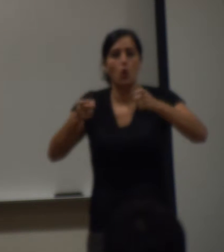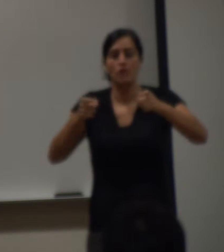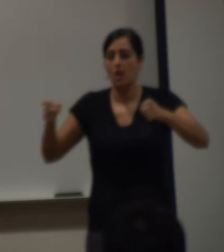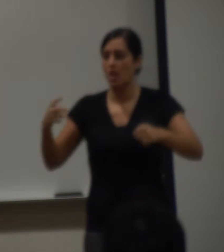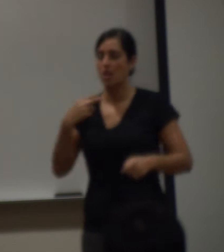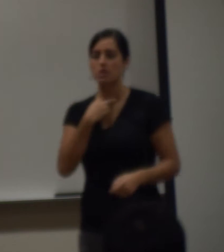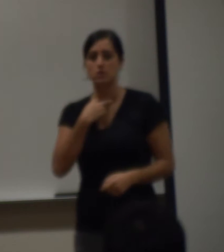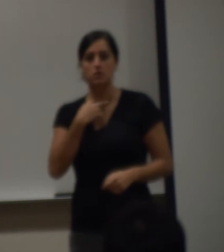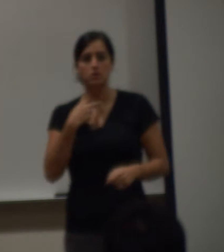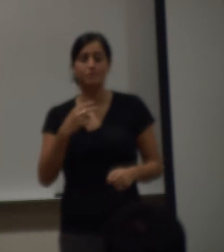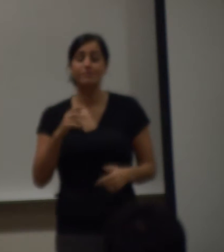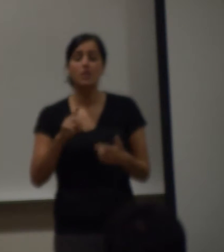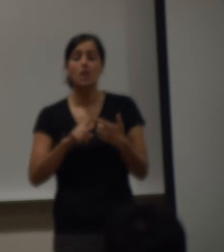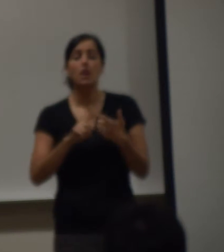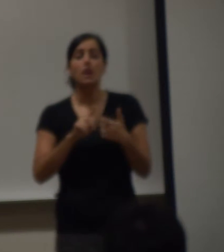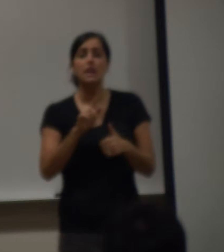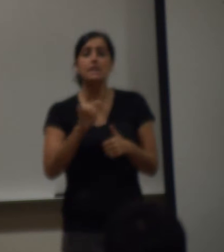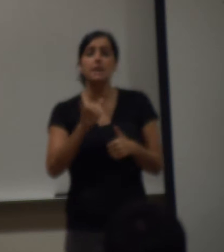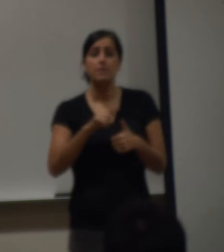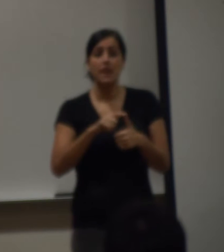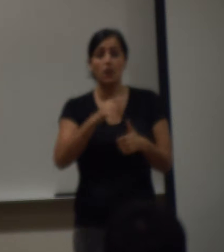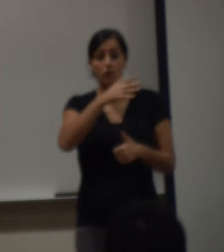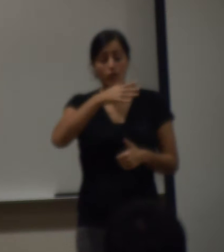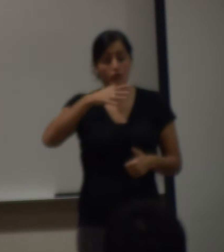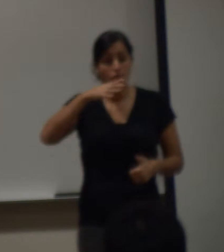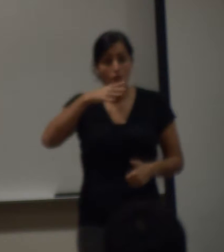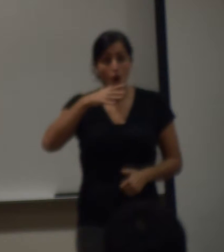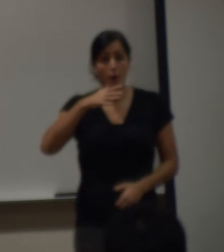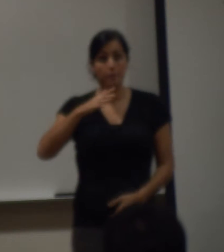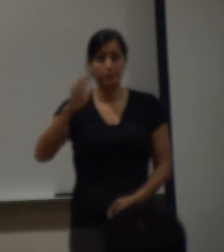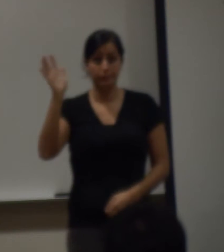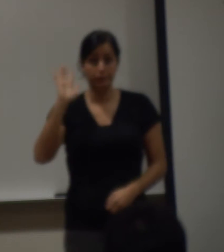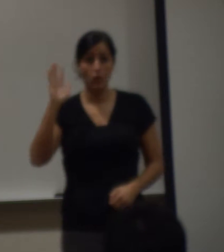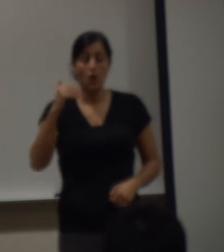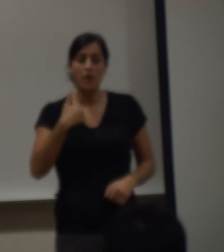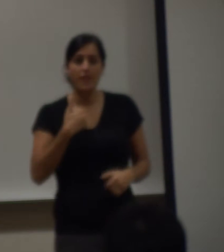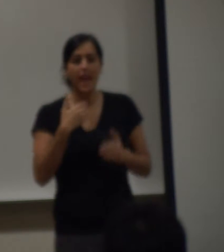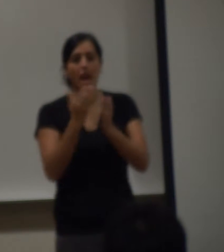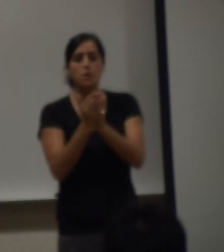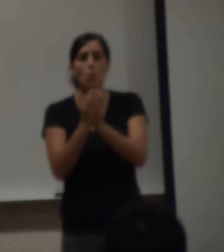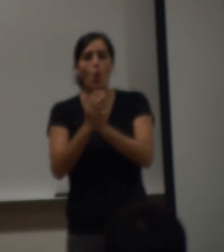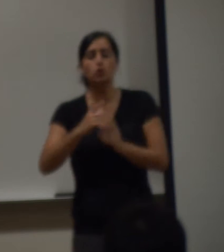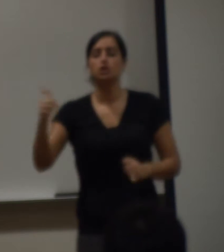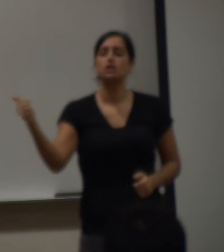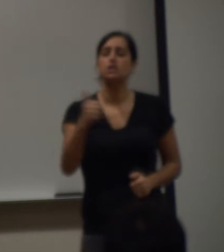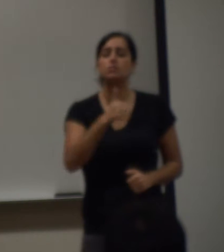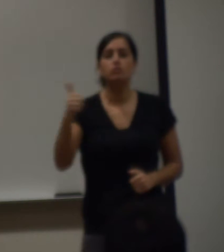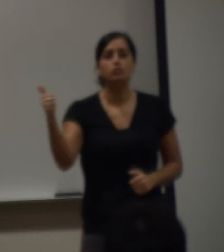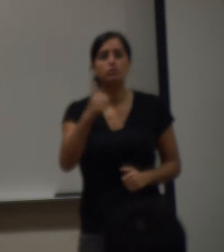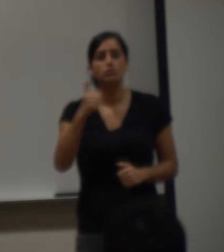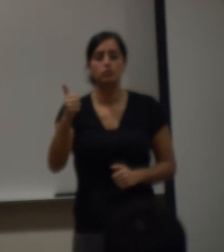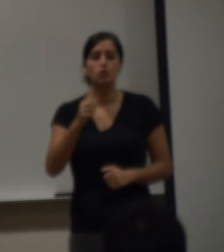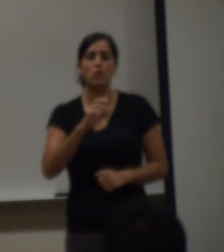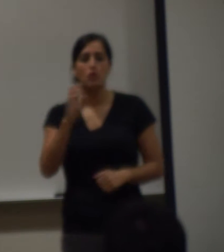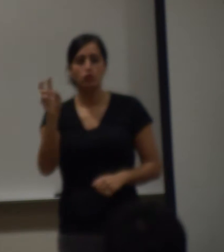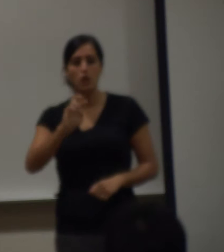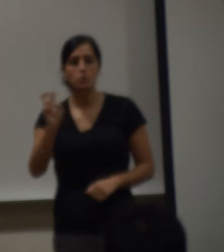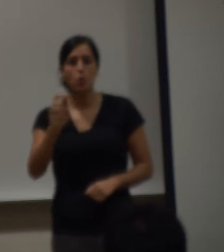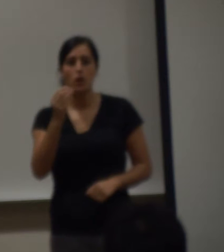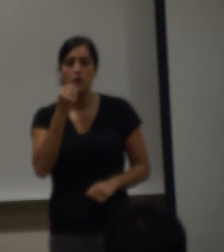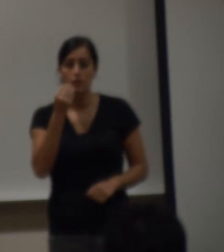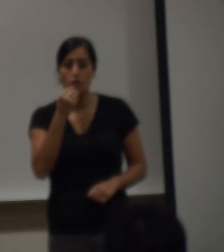saw massive boats unloading food from Latin America, from Europe, food that had